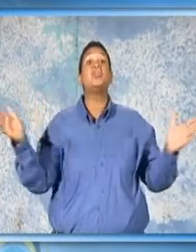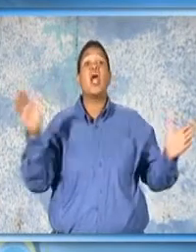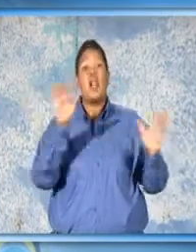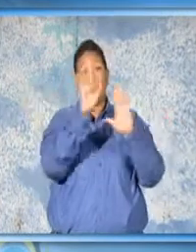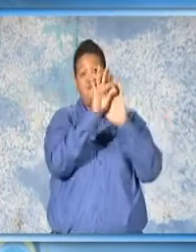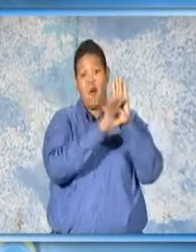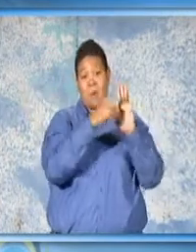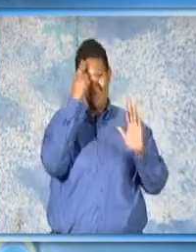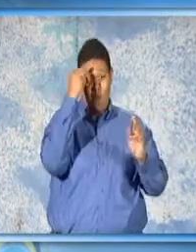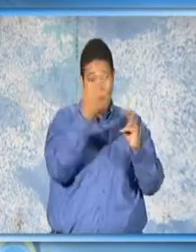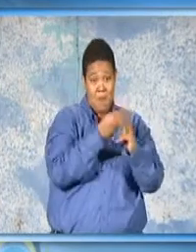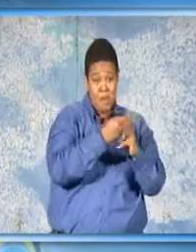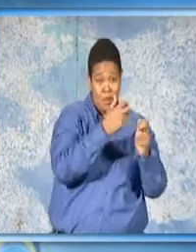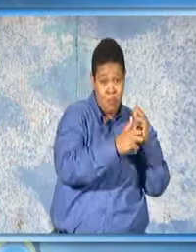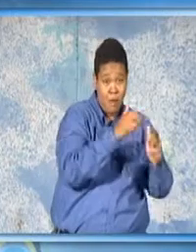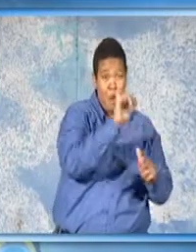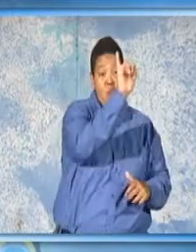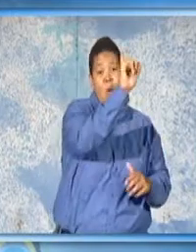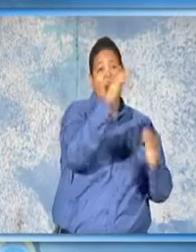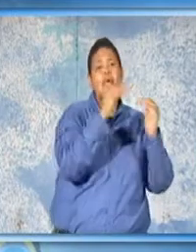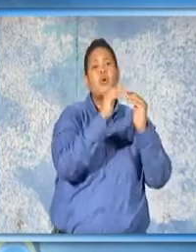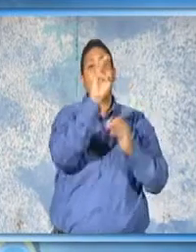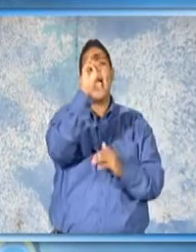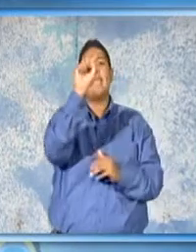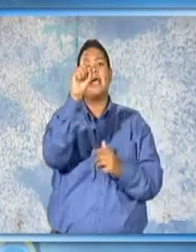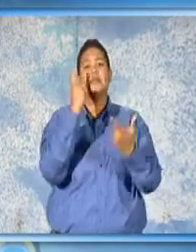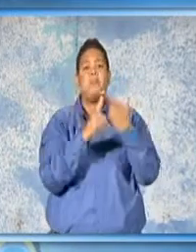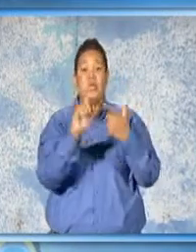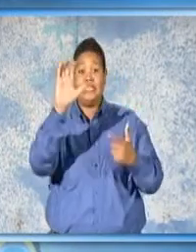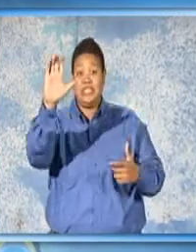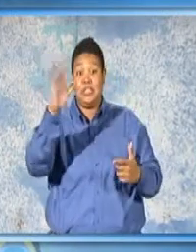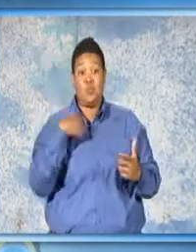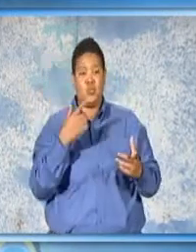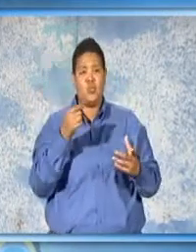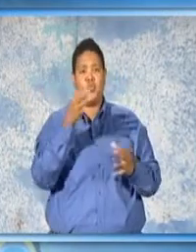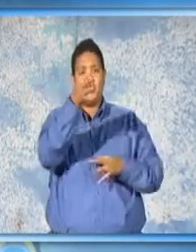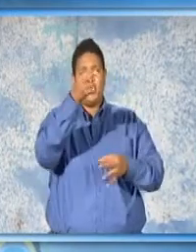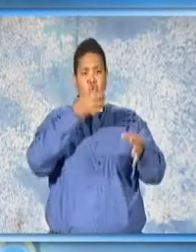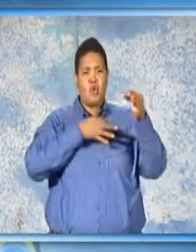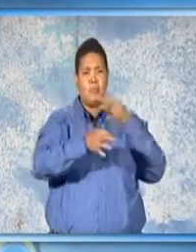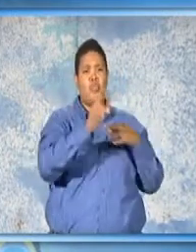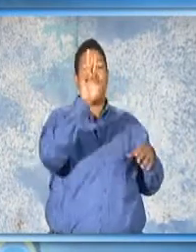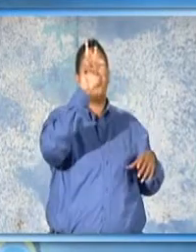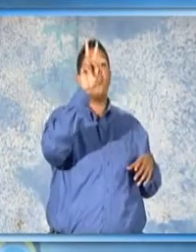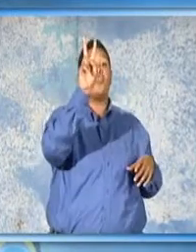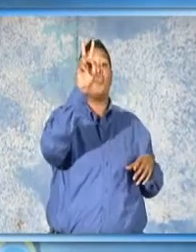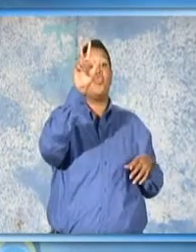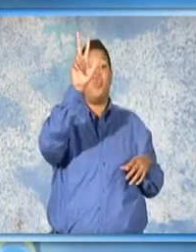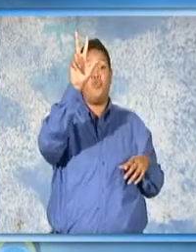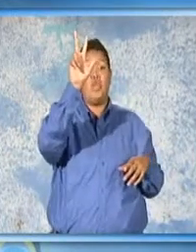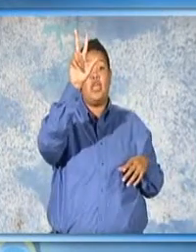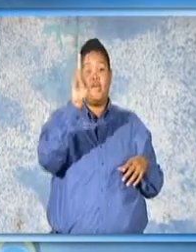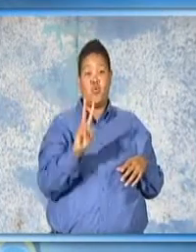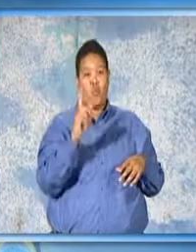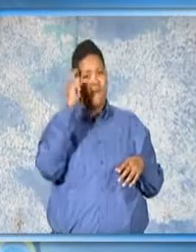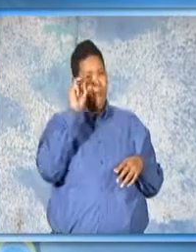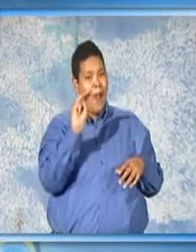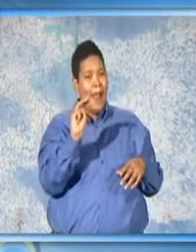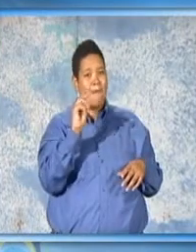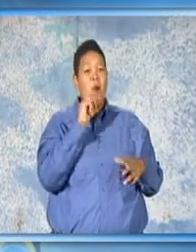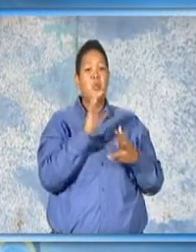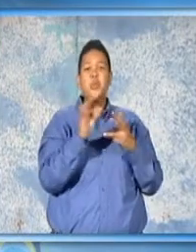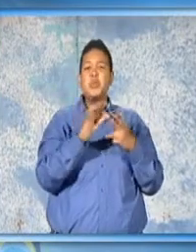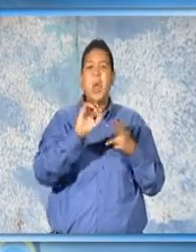the equation y equals mx plus c. We substitute 3 over 2 for m, and we choose any one